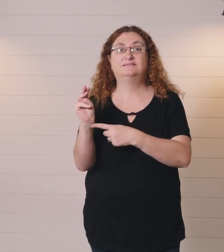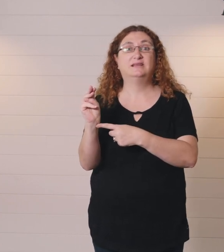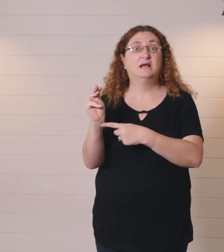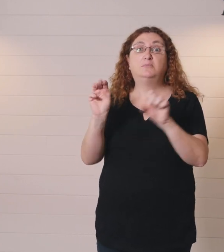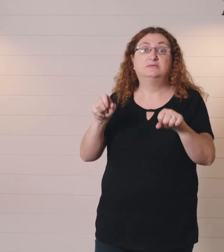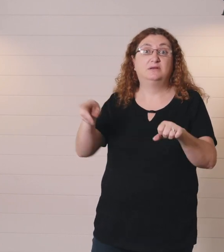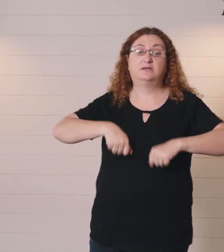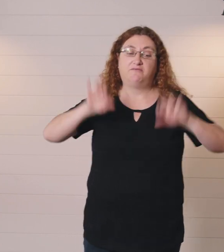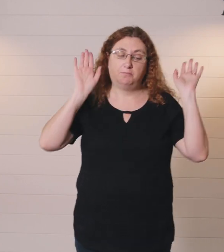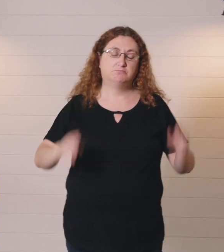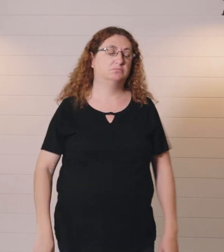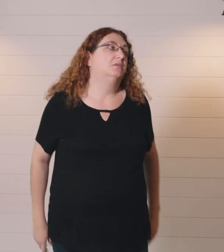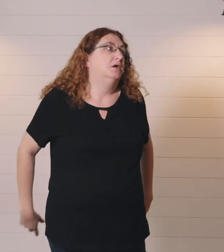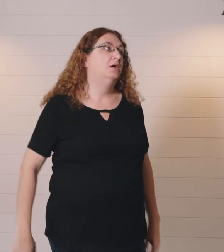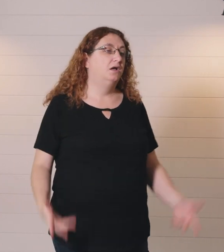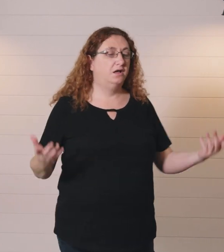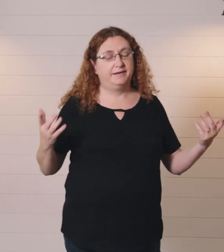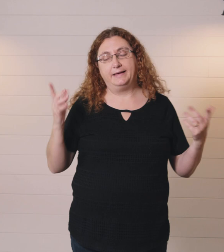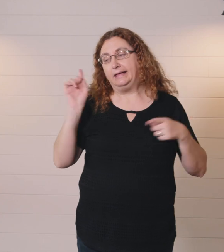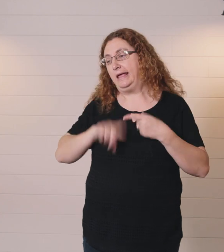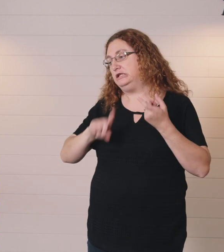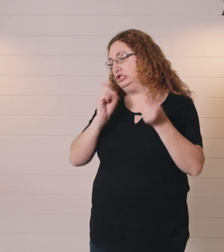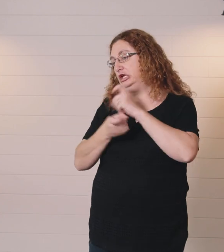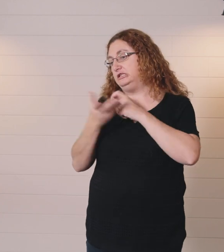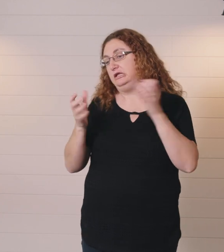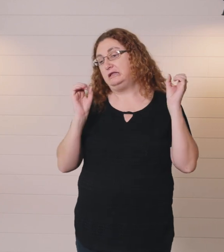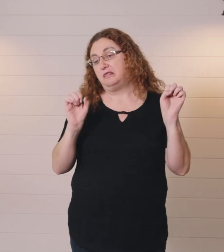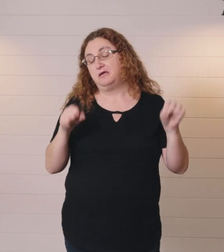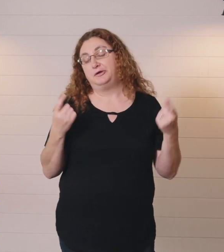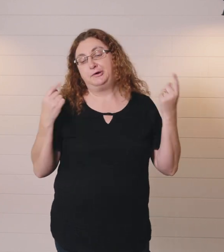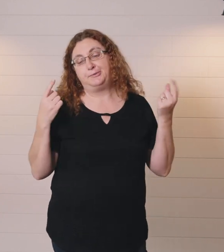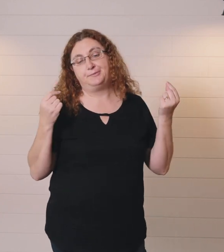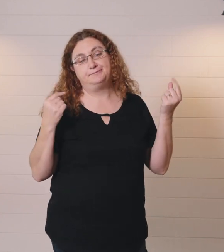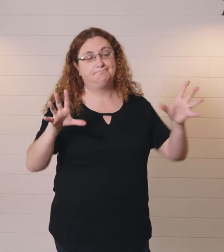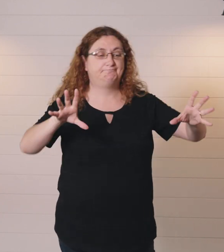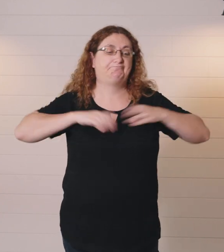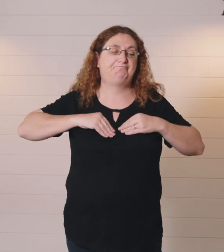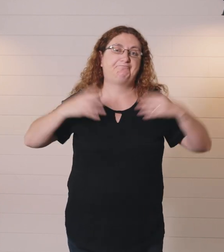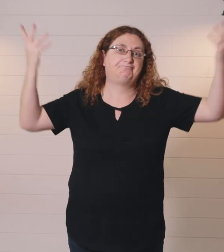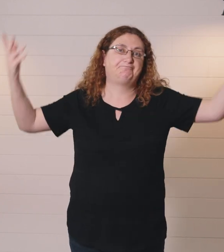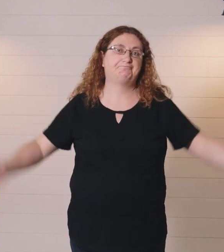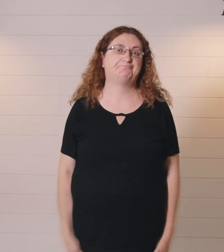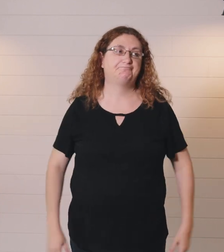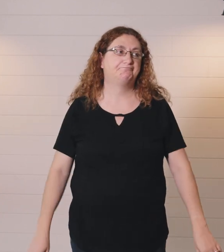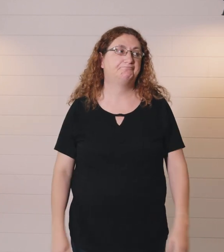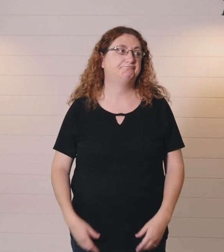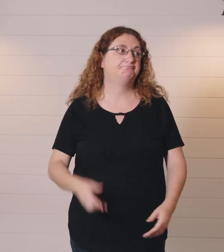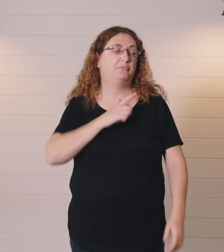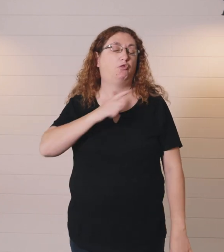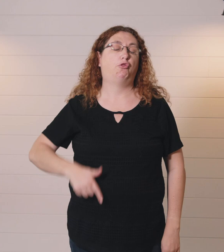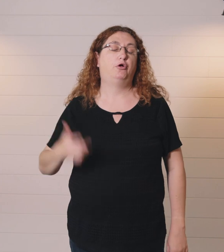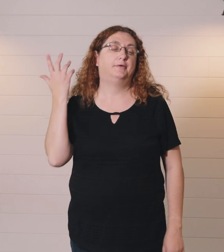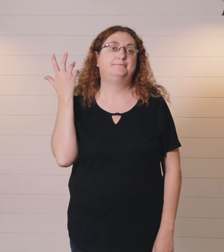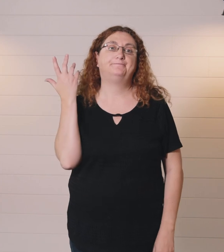away. He could have said, "Well, there's nothing we can do. These are how things go around here. This is the law of